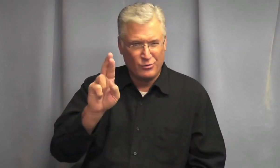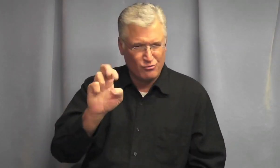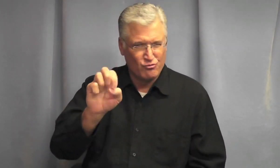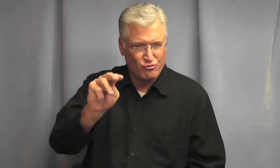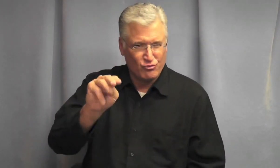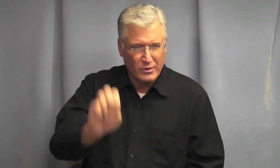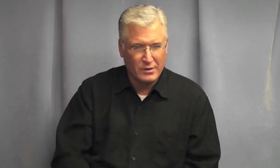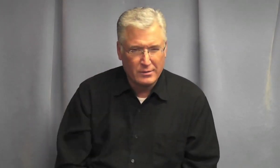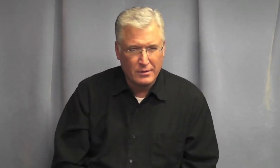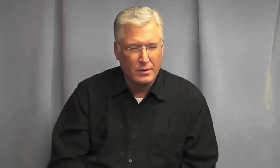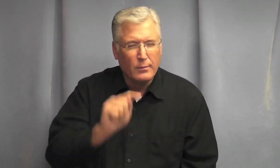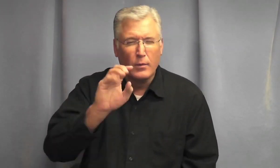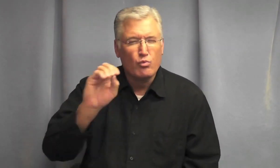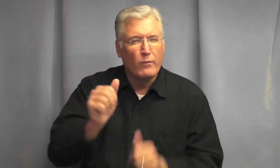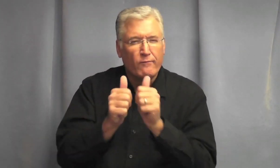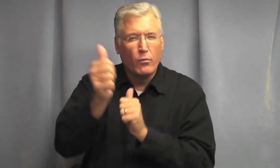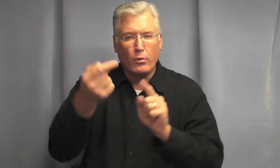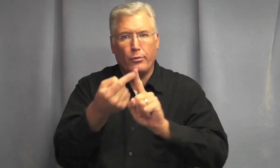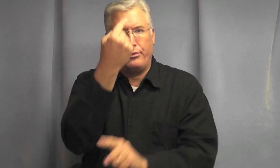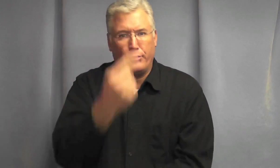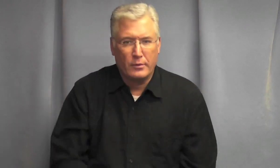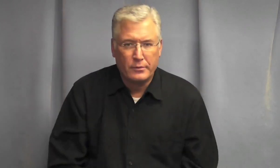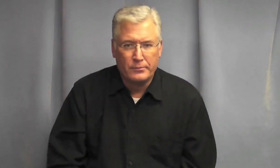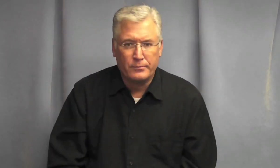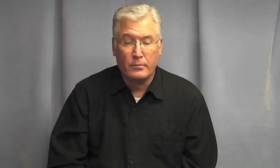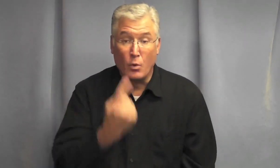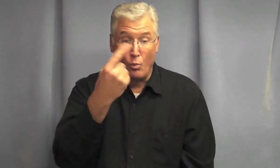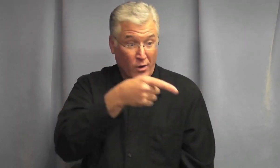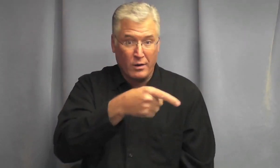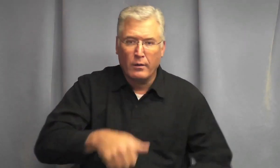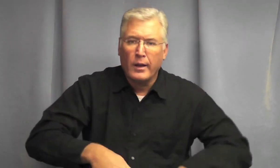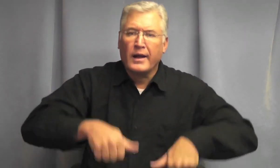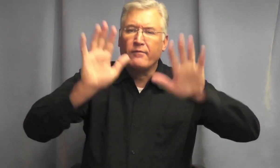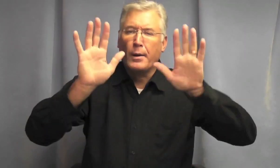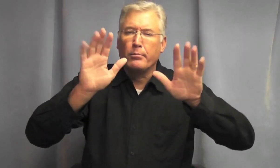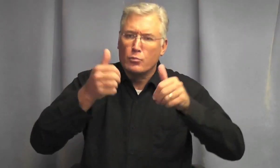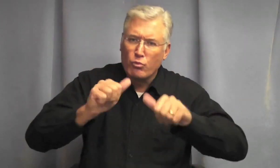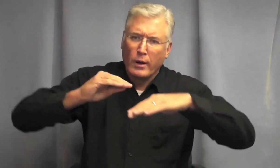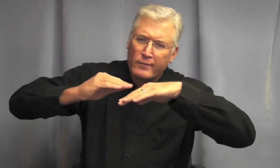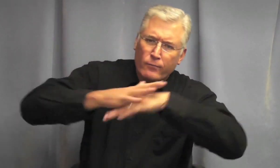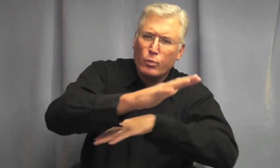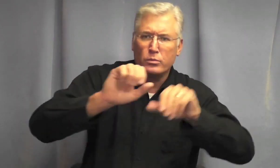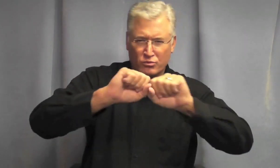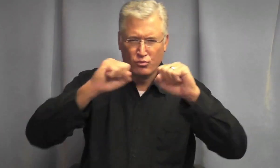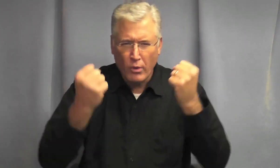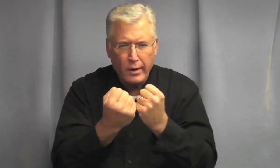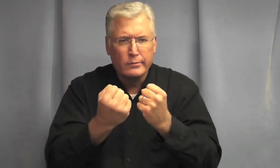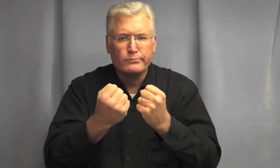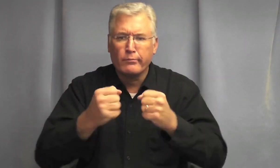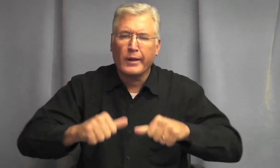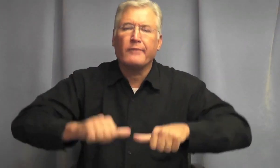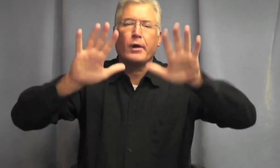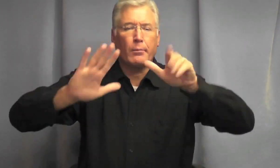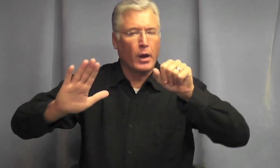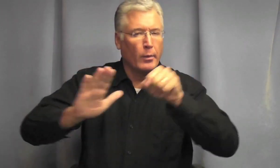extremes. And one is that they go too far. They go too far. They say we can have influence